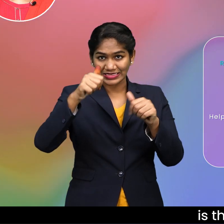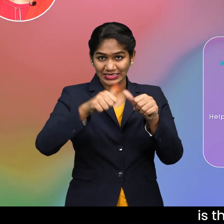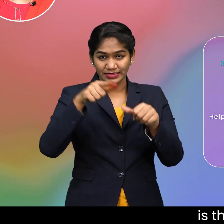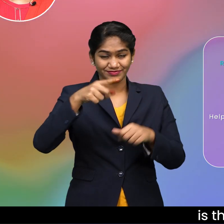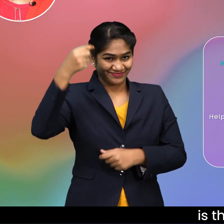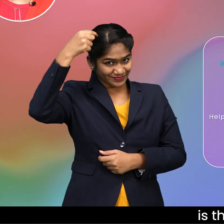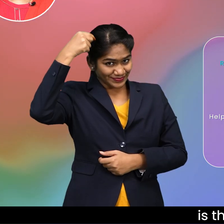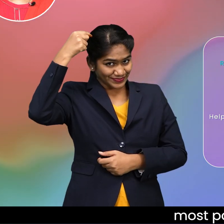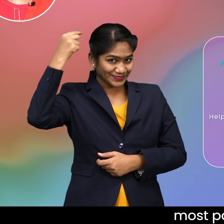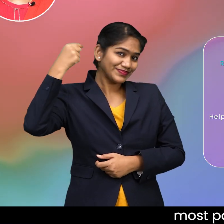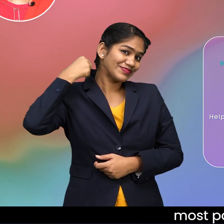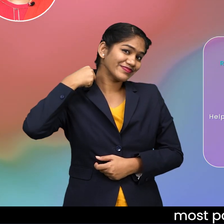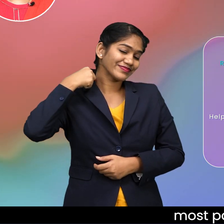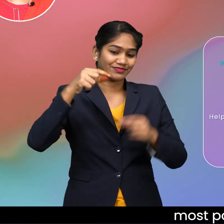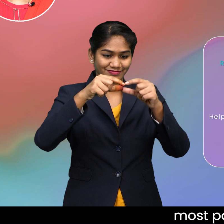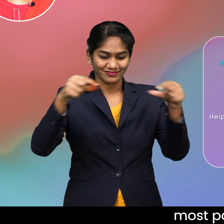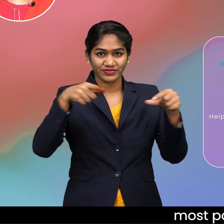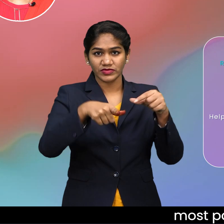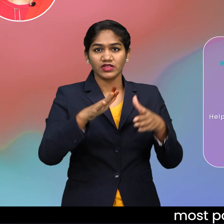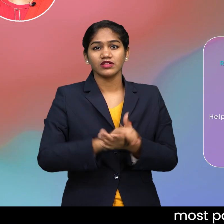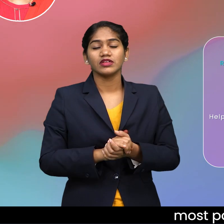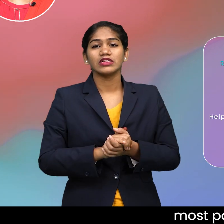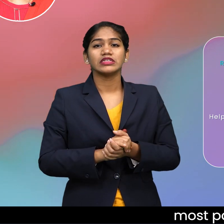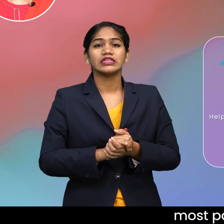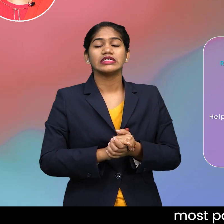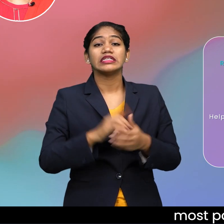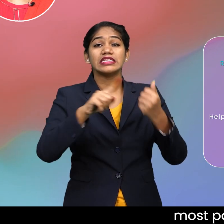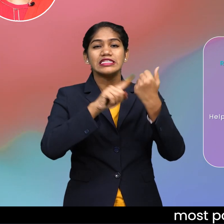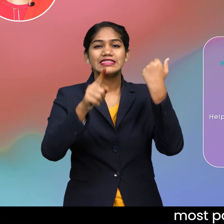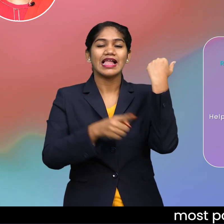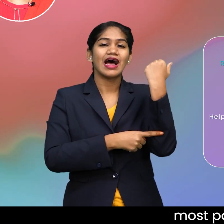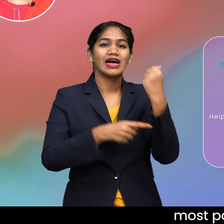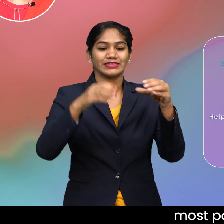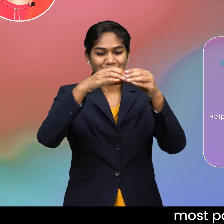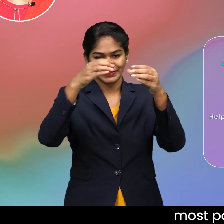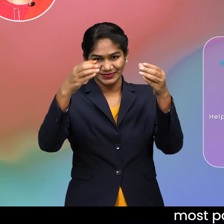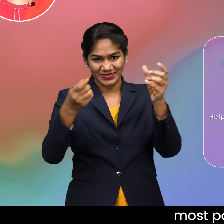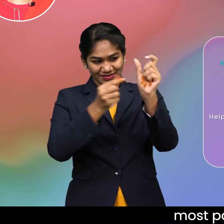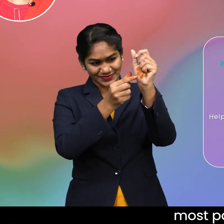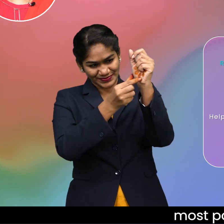is the posterior most part of the brain.